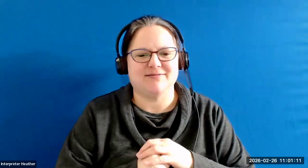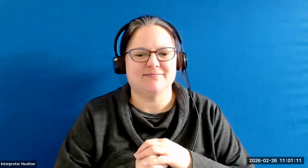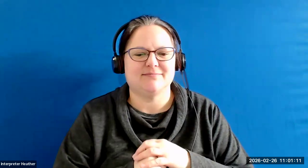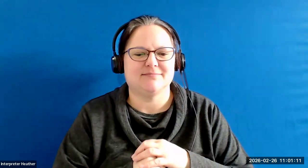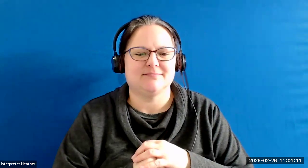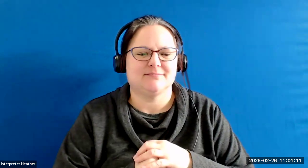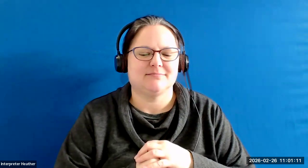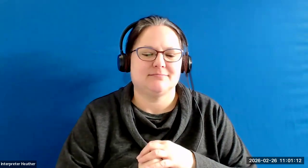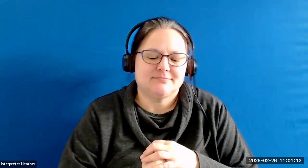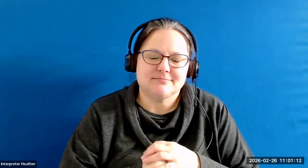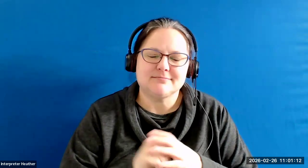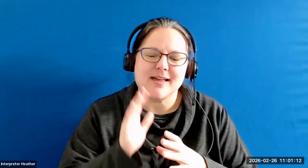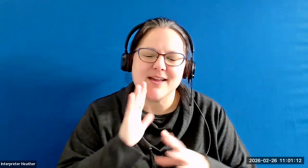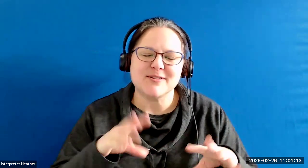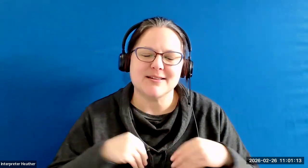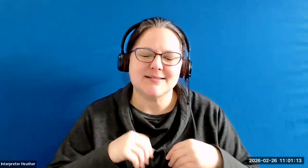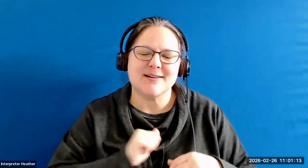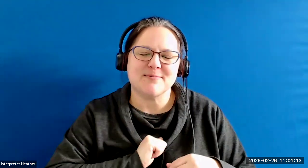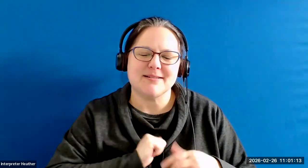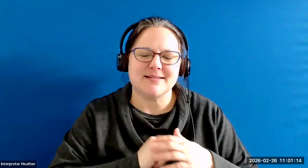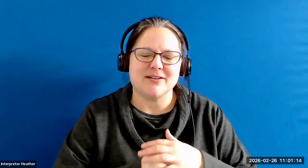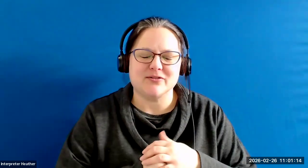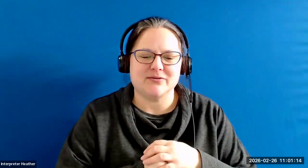myself, with myself.